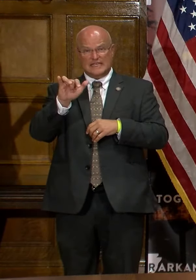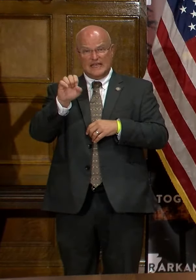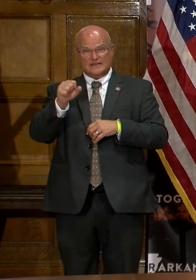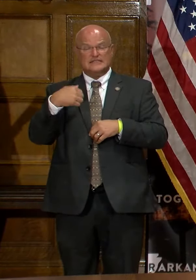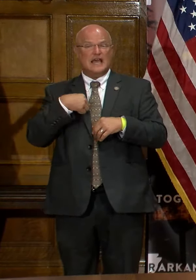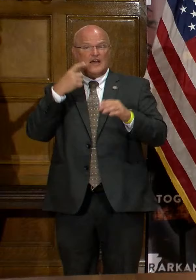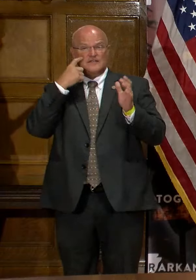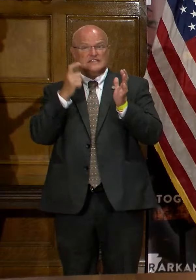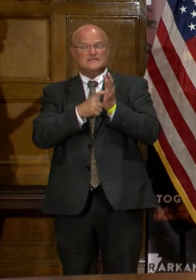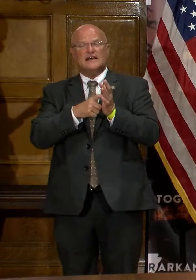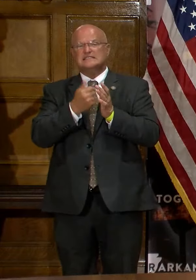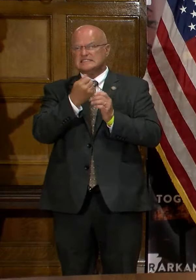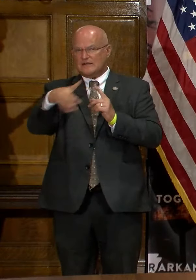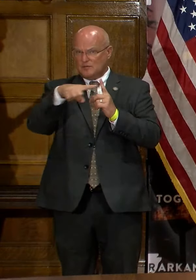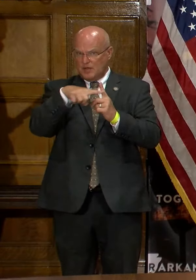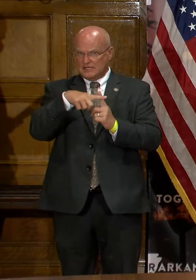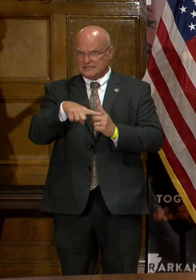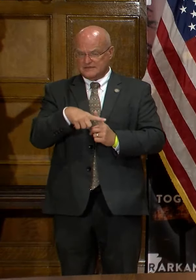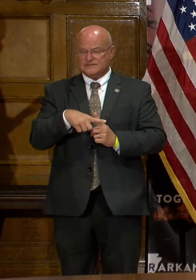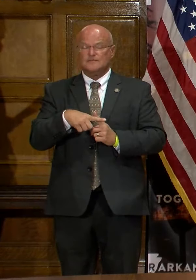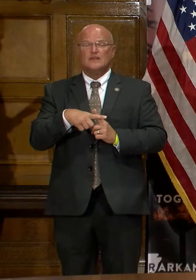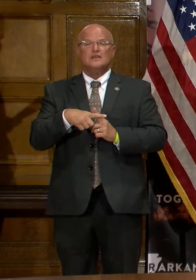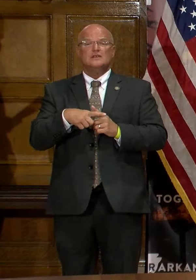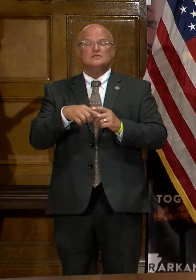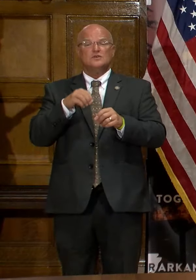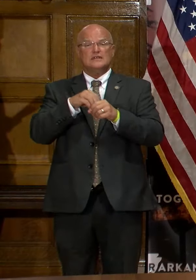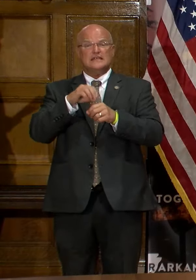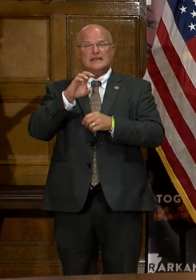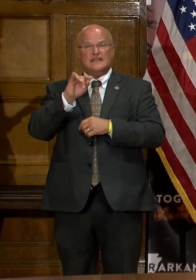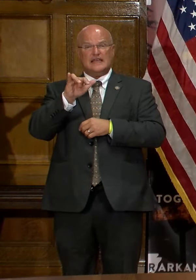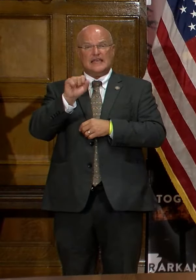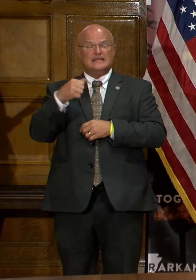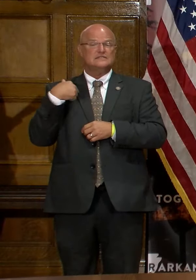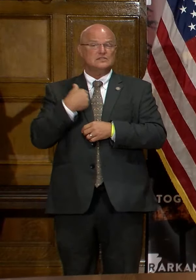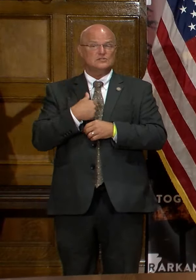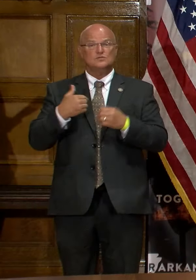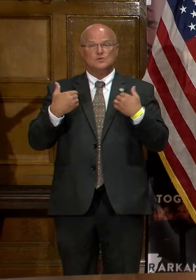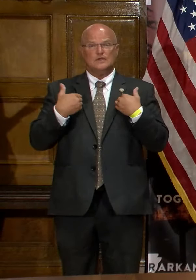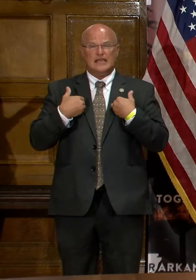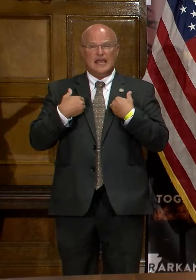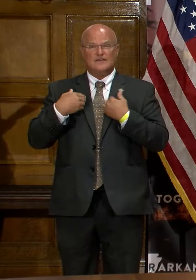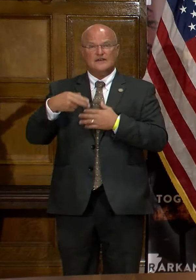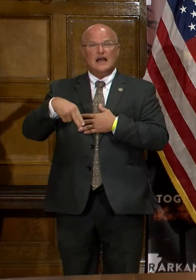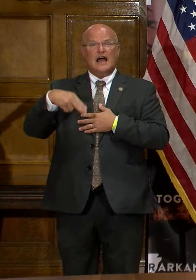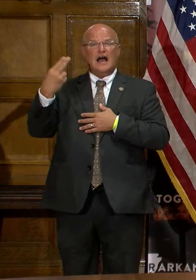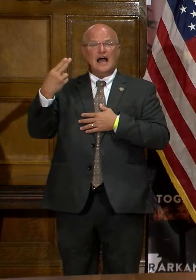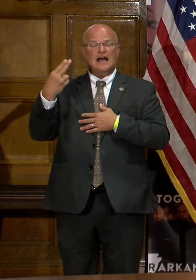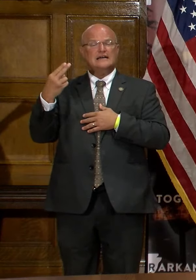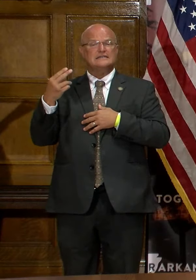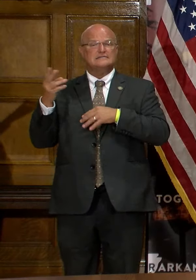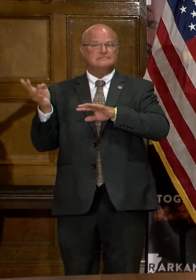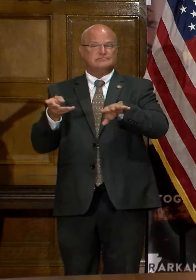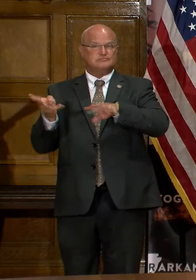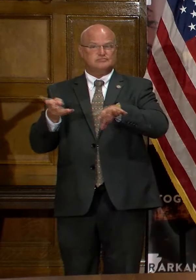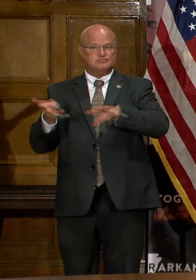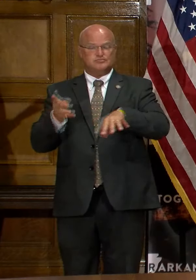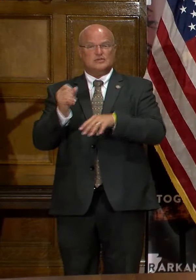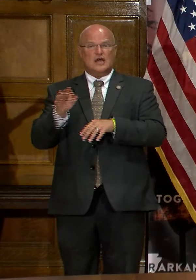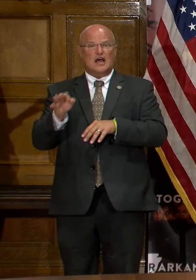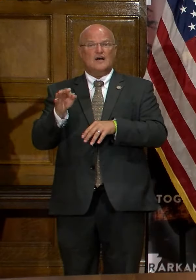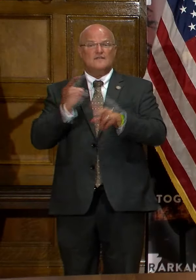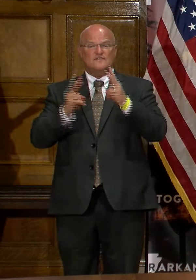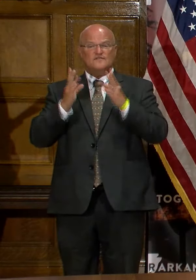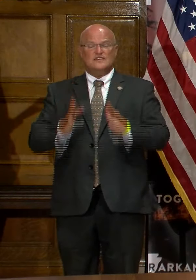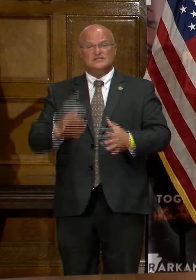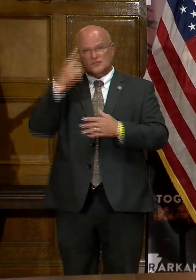have identified a number of positives. So in the counties where we have high volume of